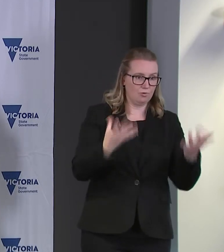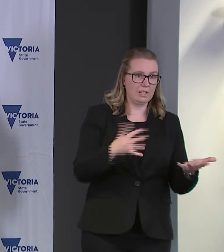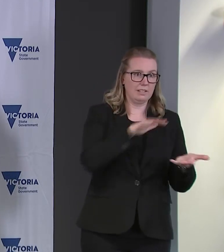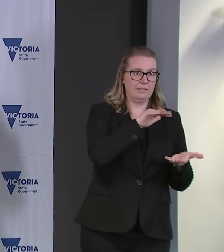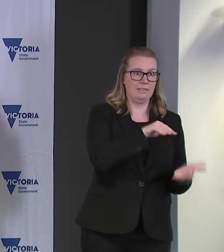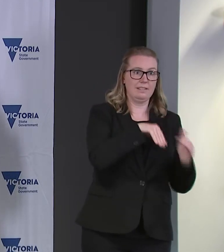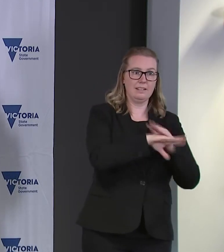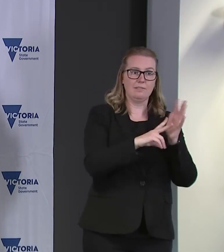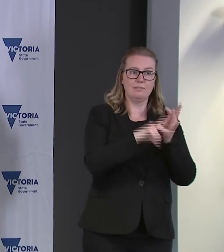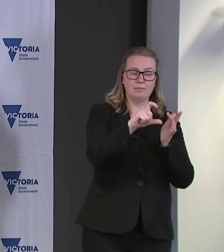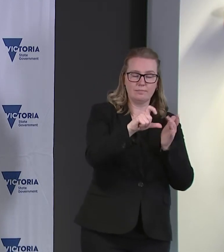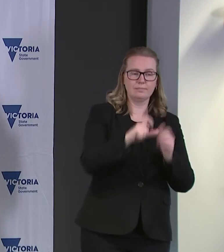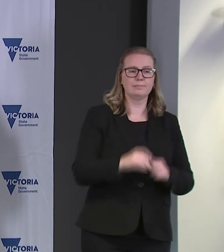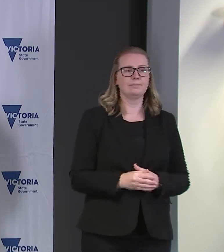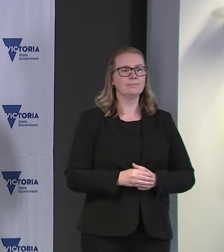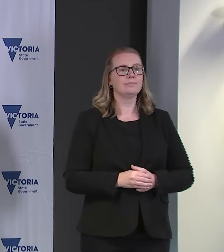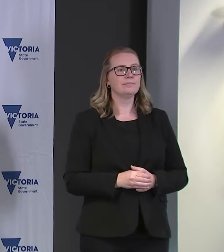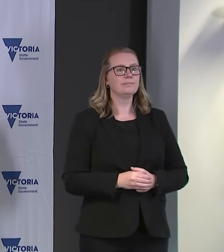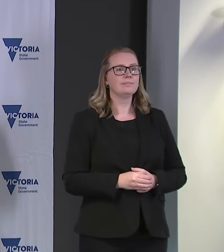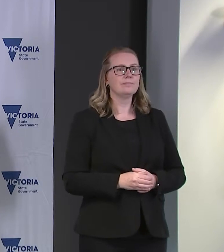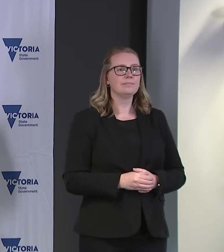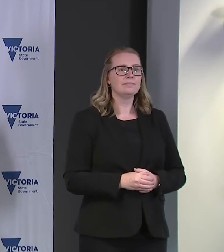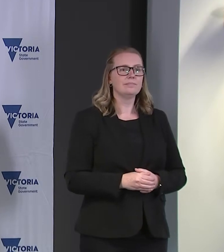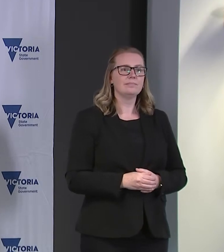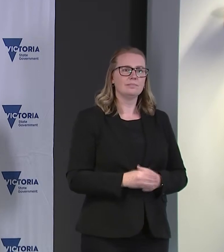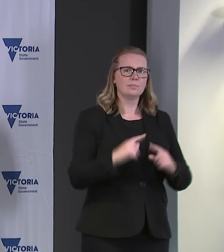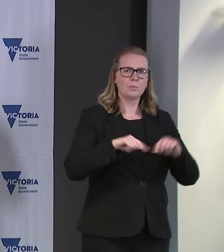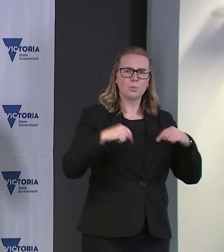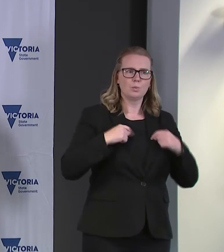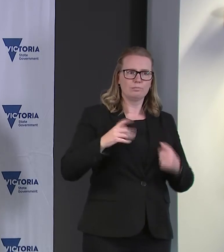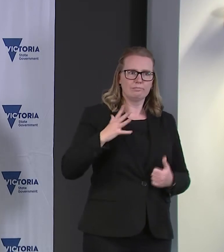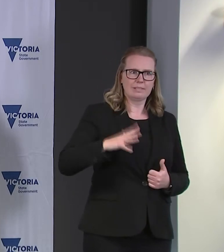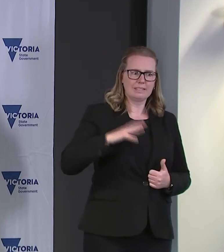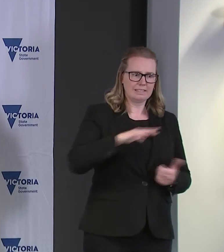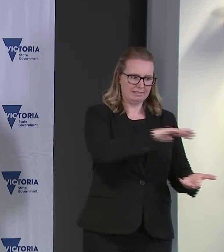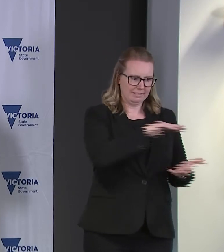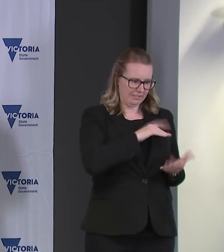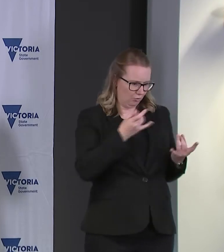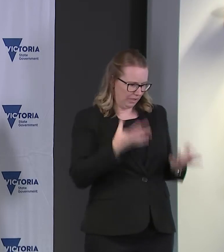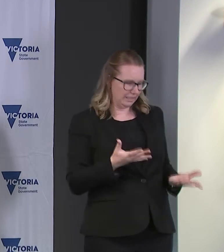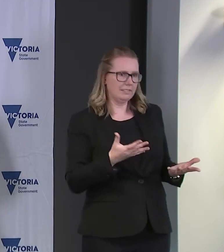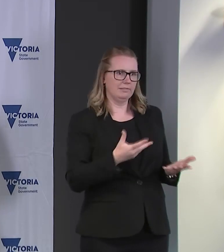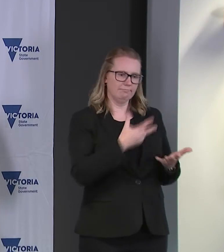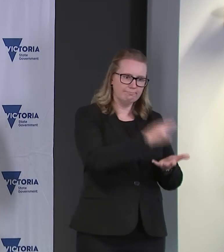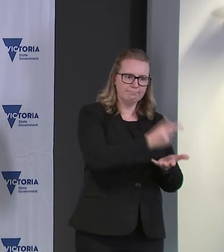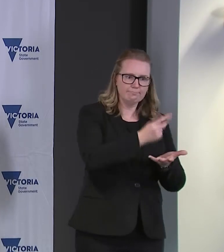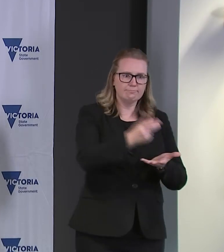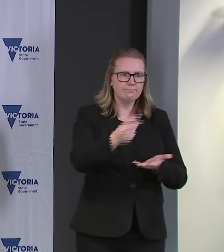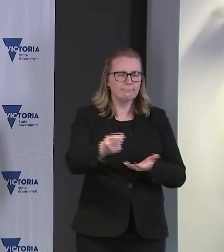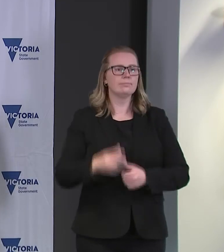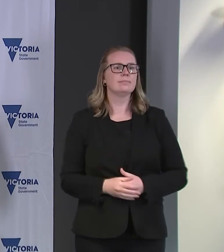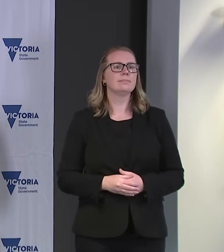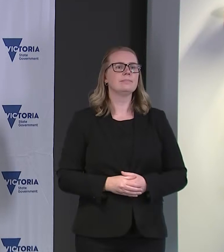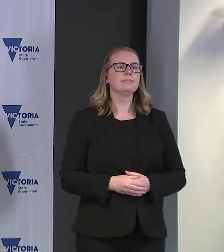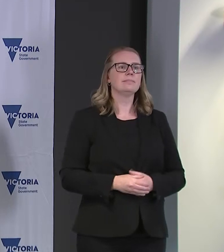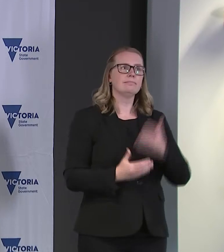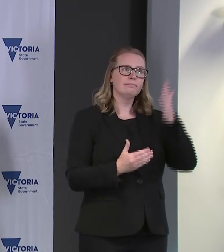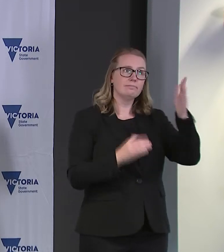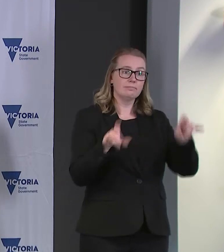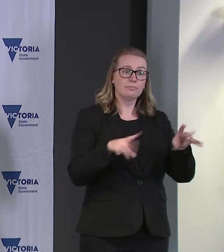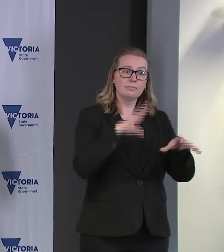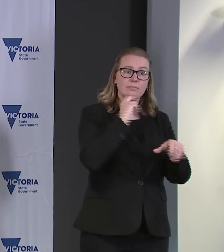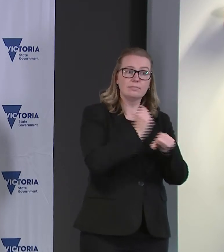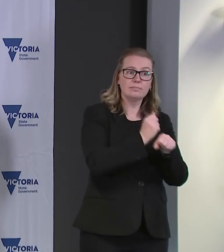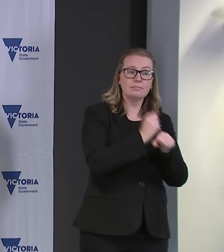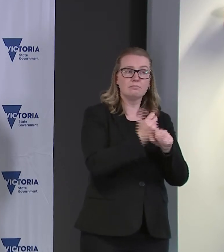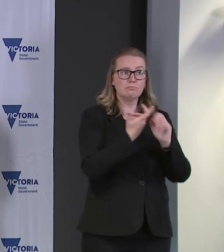in Victoria when we need them. The Commonwealth are cooperating, and we thank them for it.